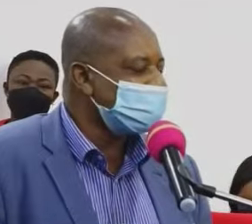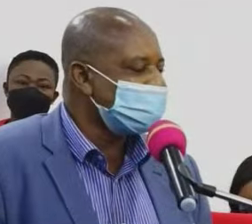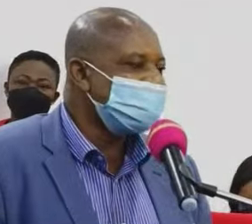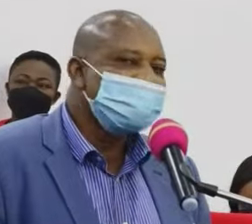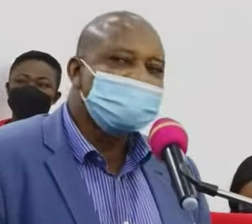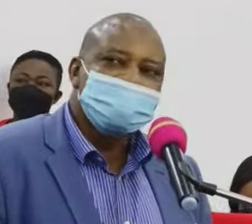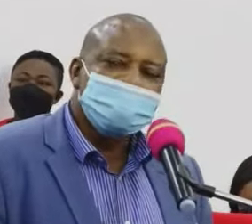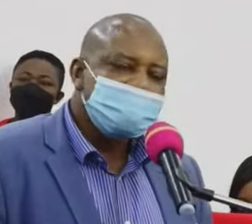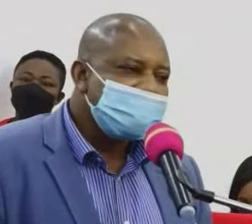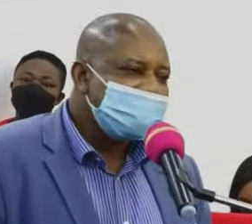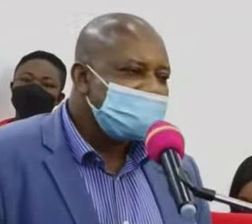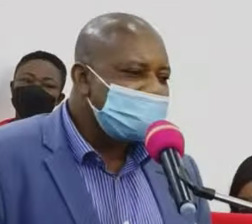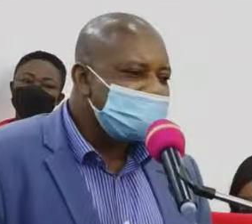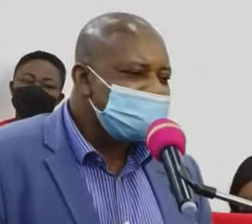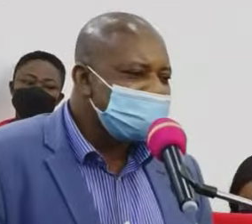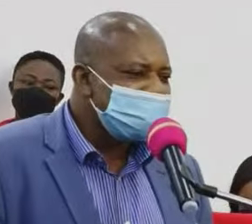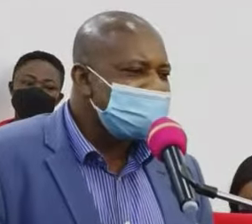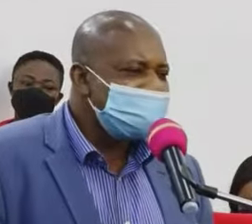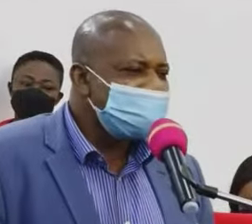regulations, sorry,